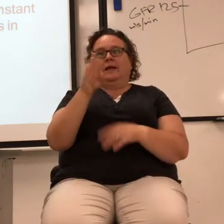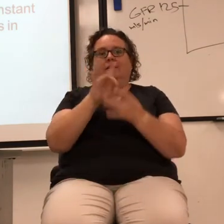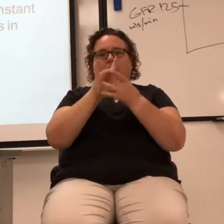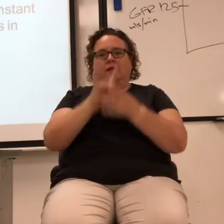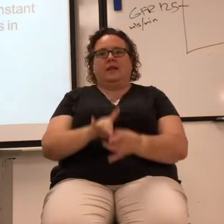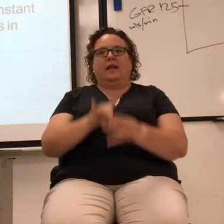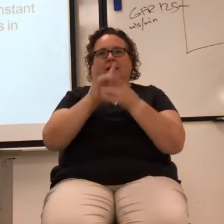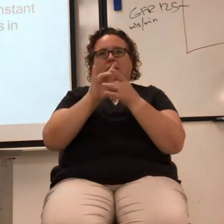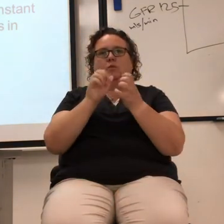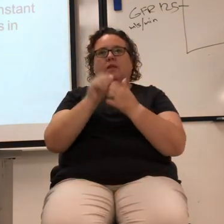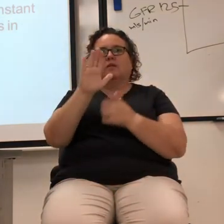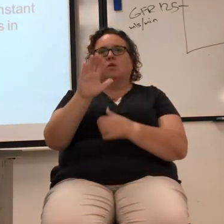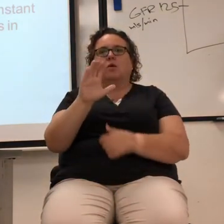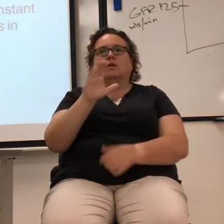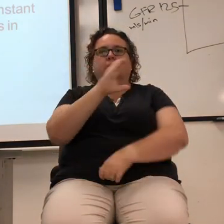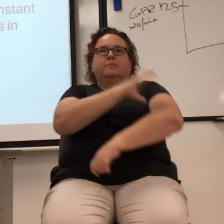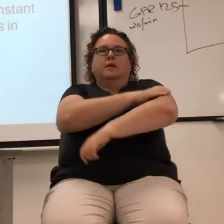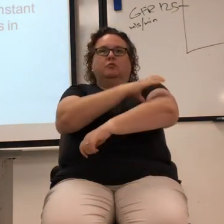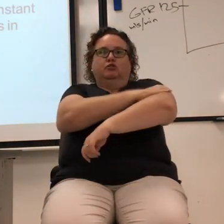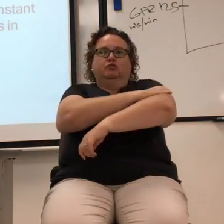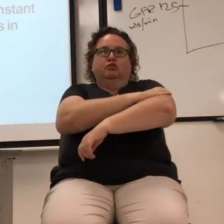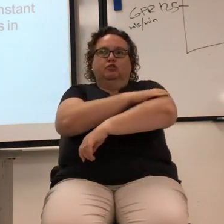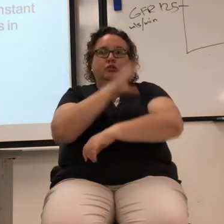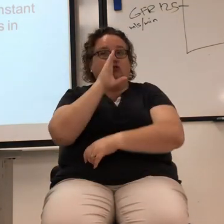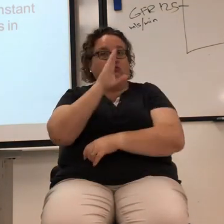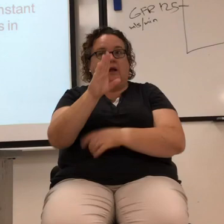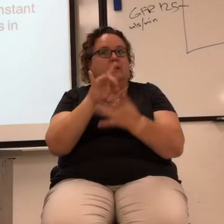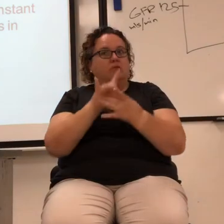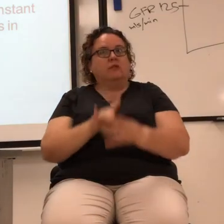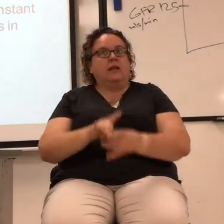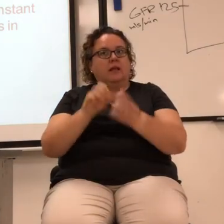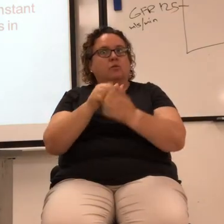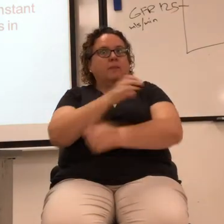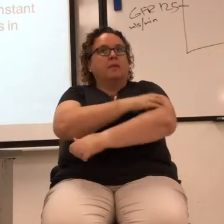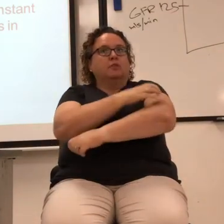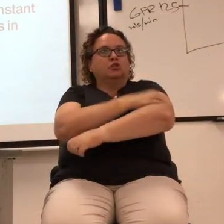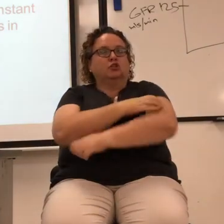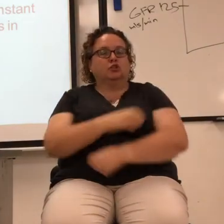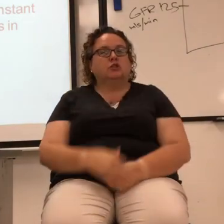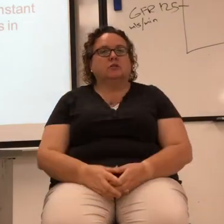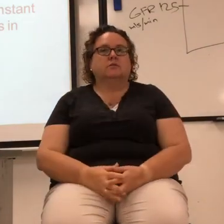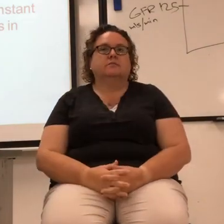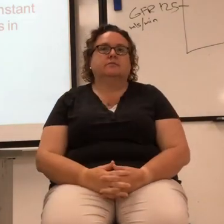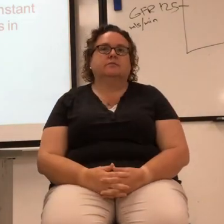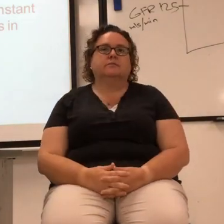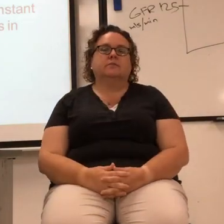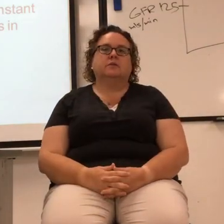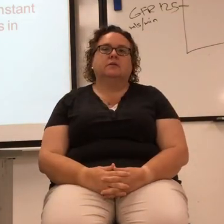systemic blood pressure, BP.